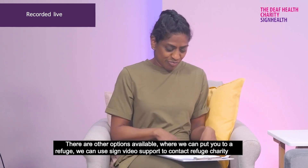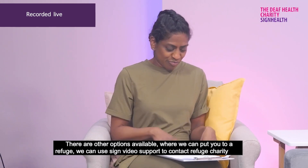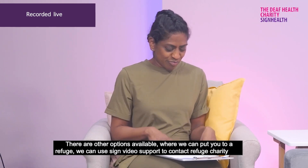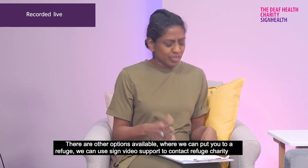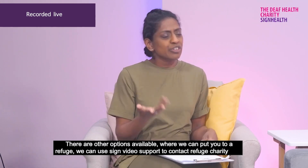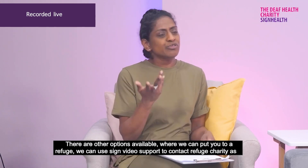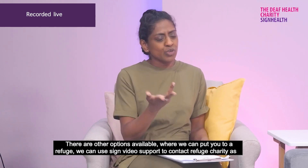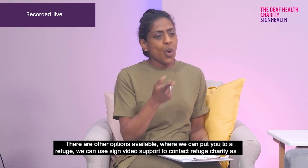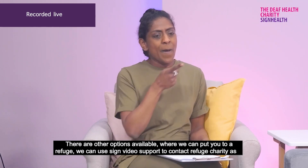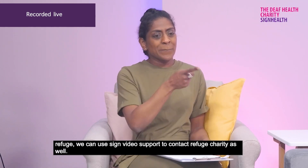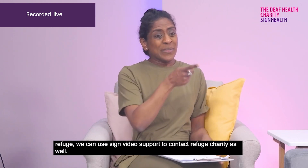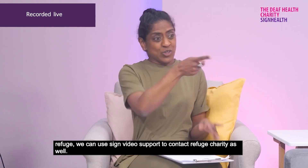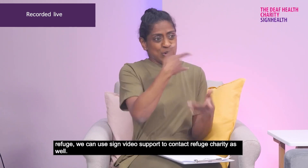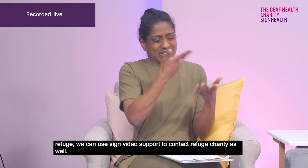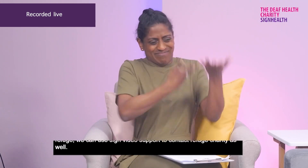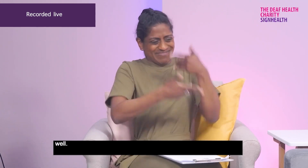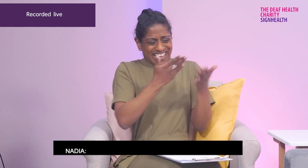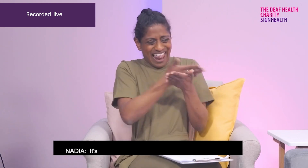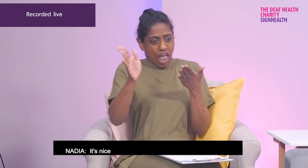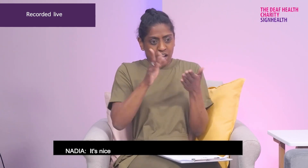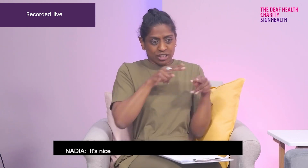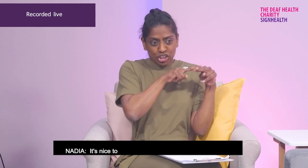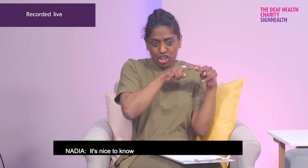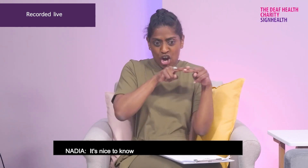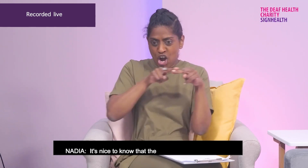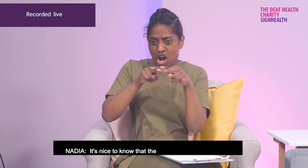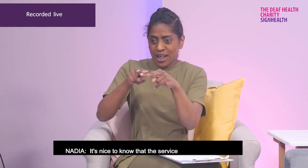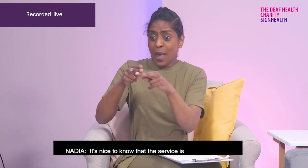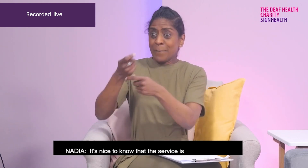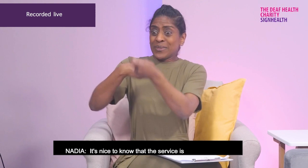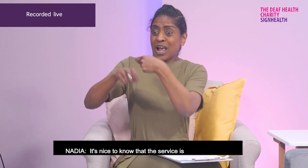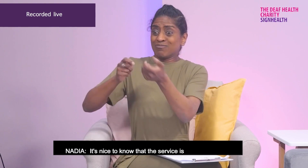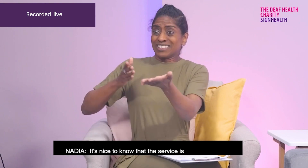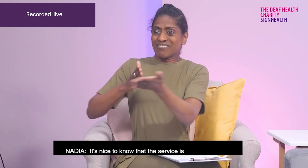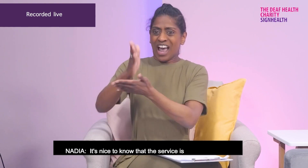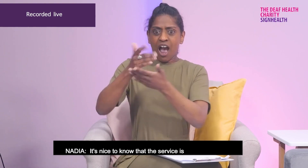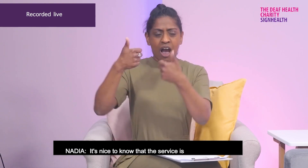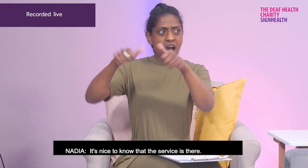well. Oh, that's really good. It's nice to know that the service is there.